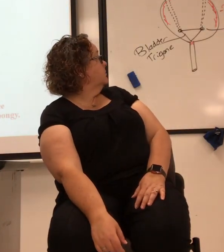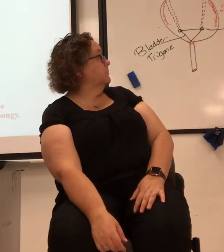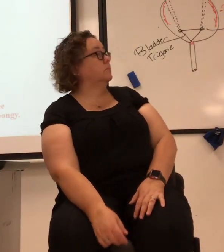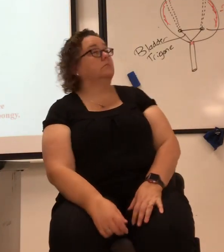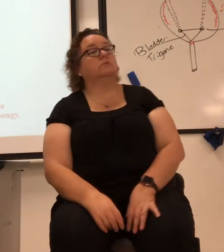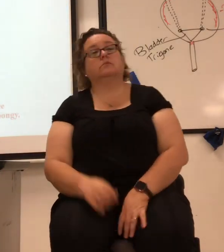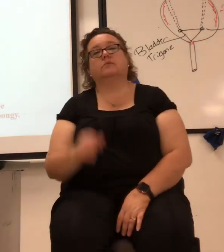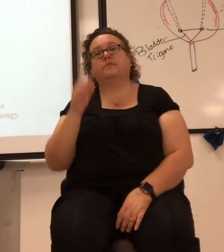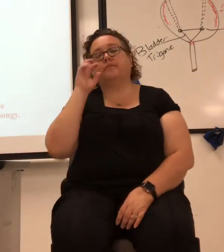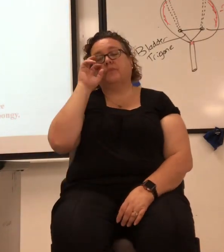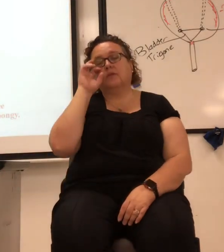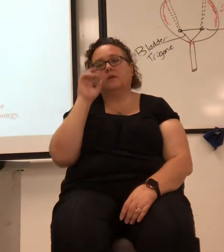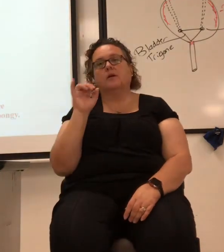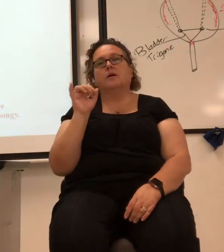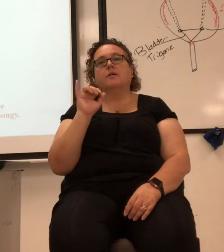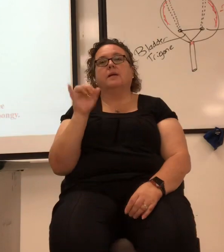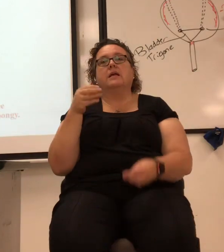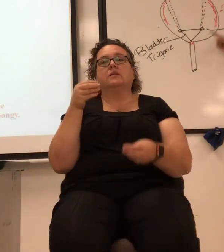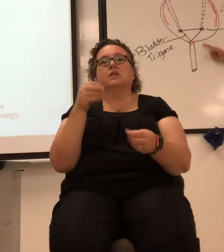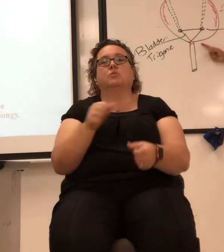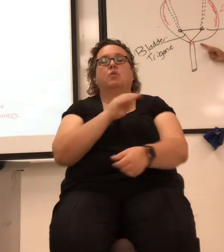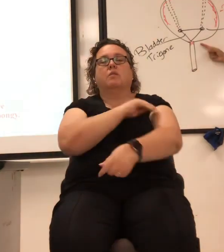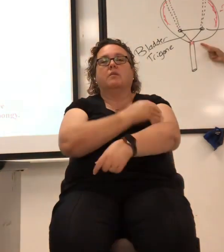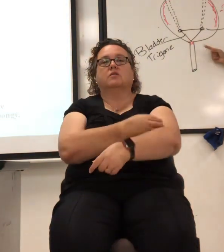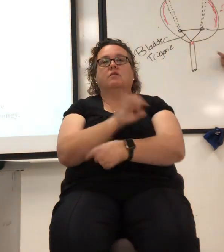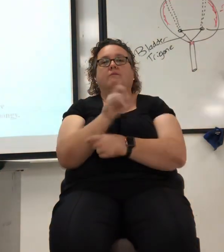So I'm going to draw a little sphincter right around